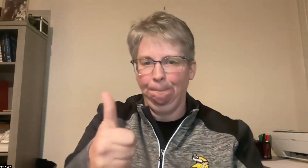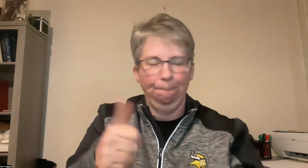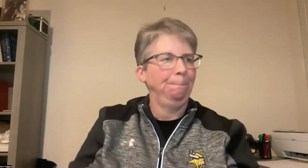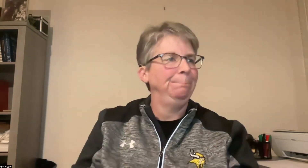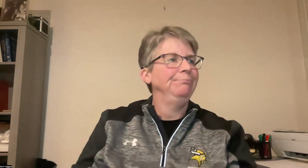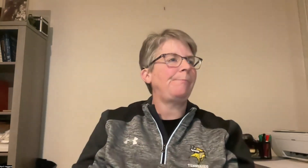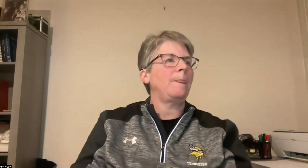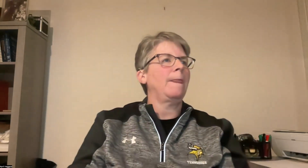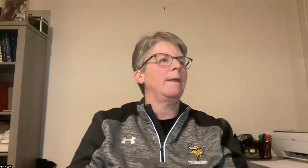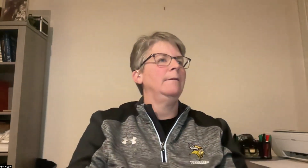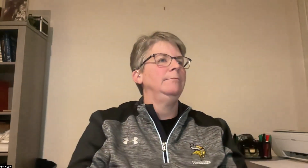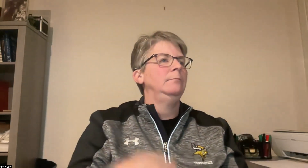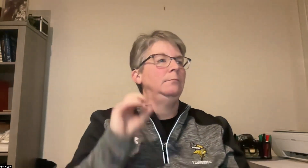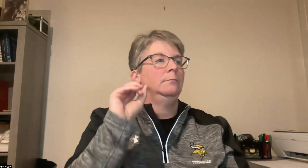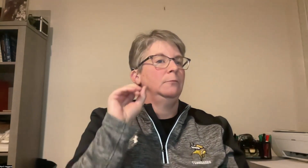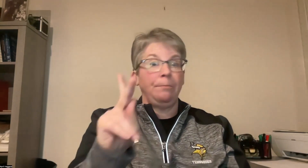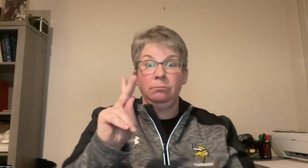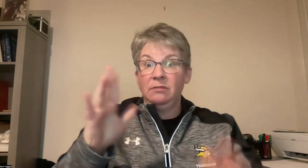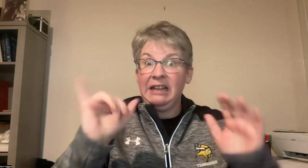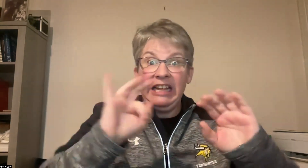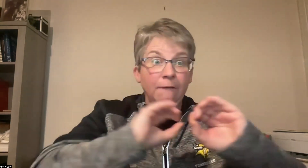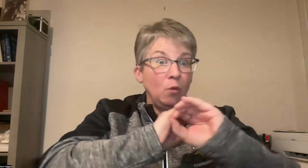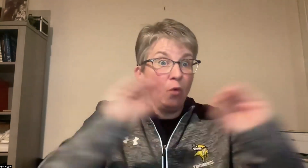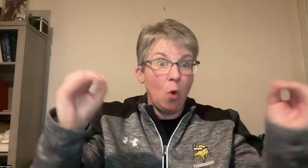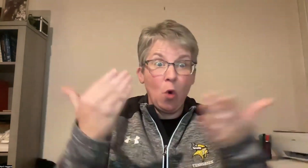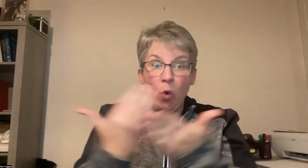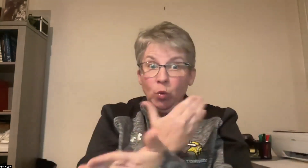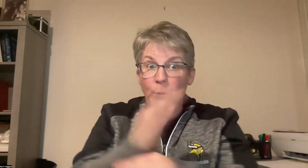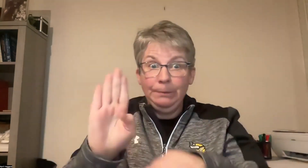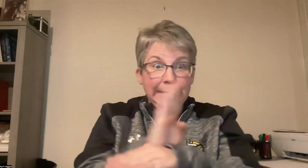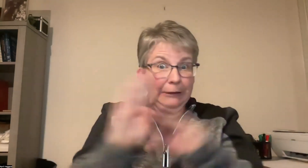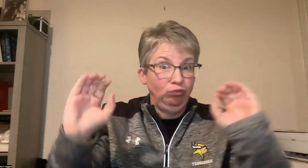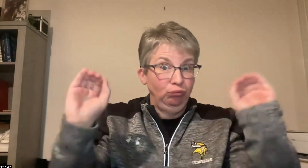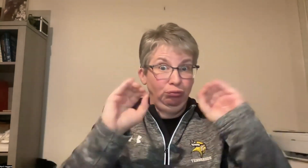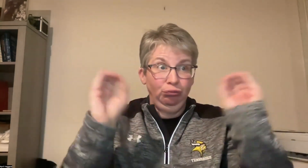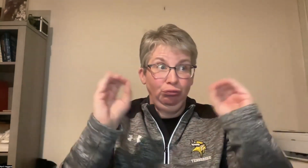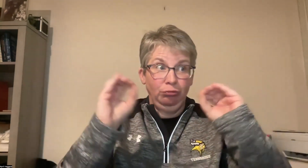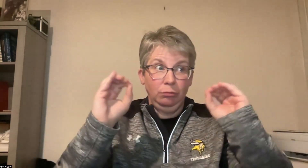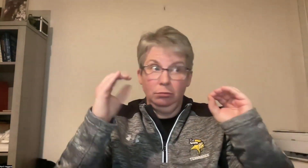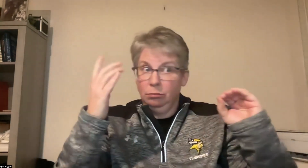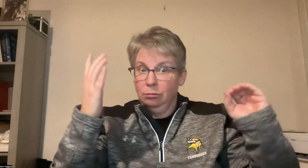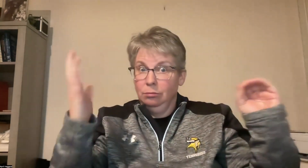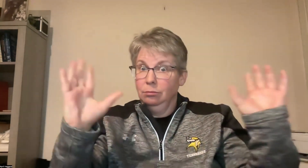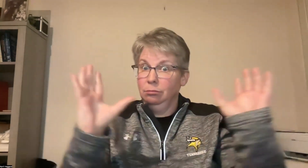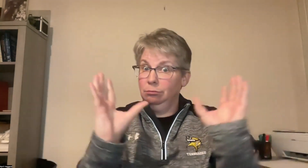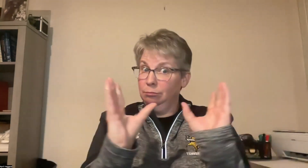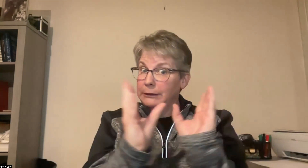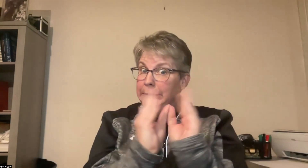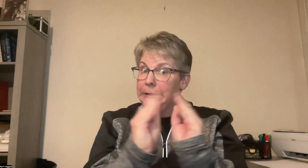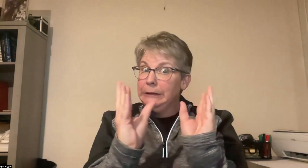That question should have happened previously. We should have all that information, from the past. We should have that information. Okay, so no other new business.